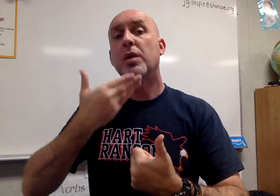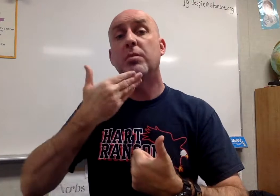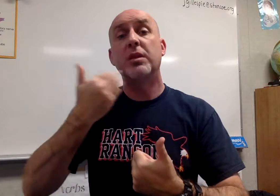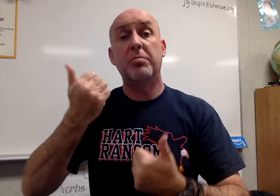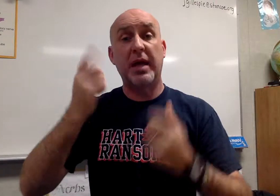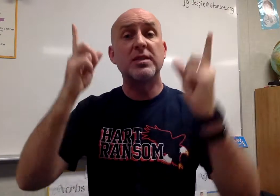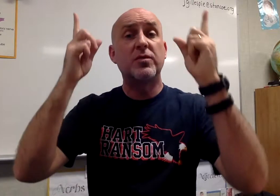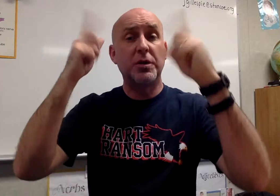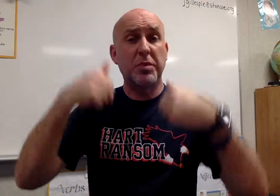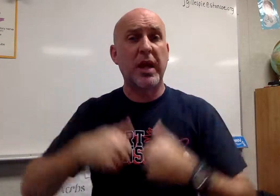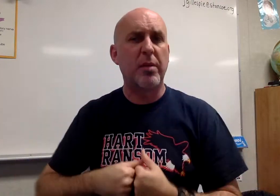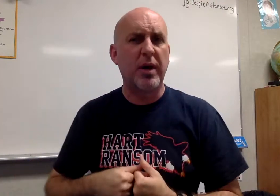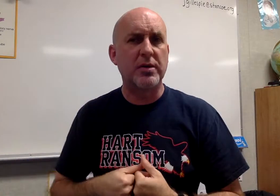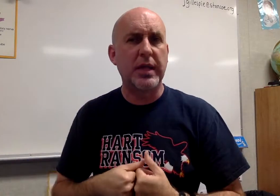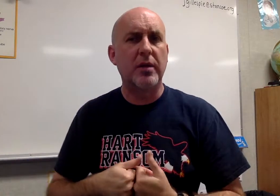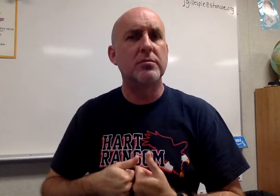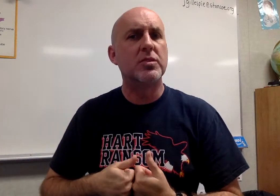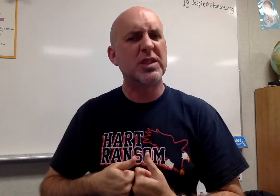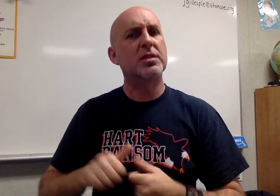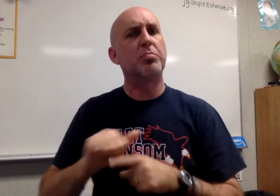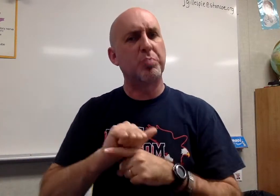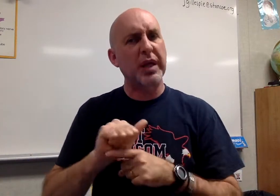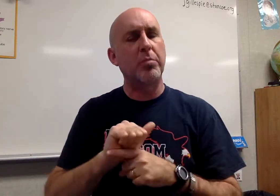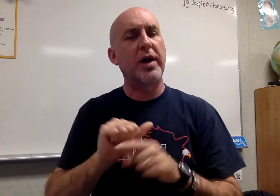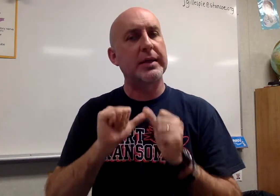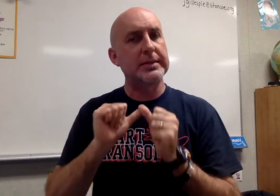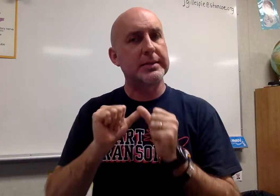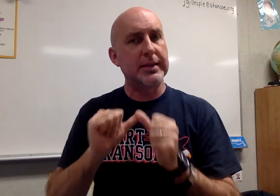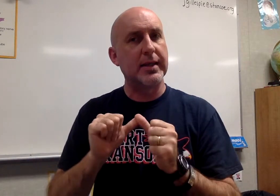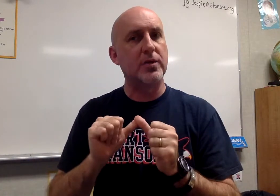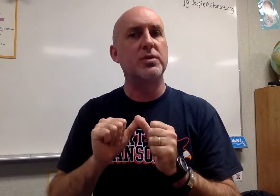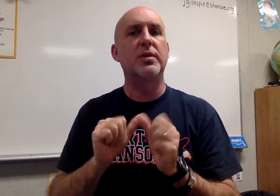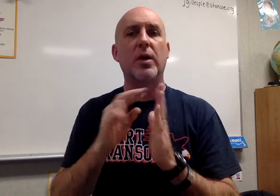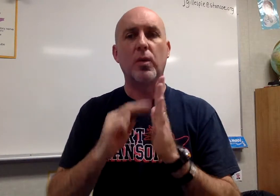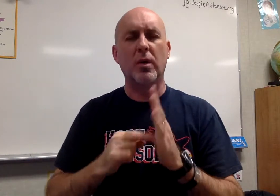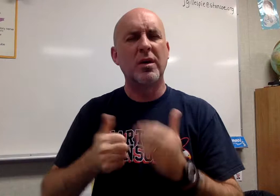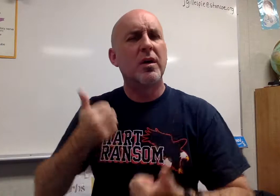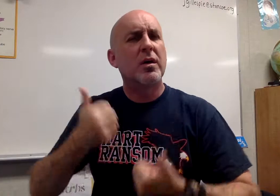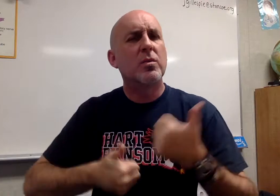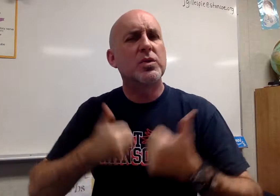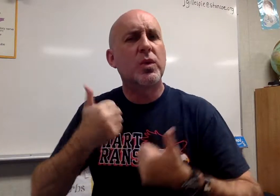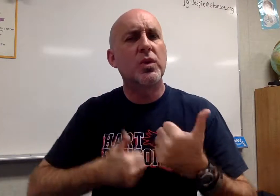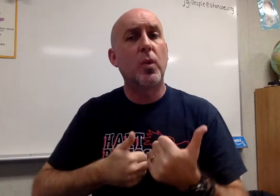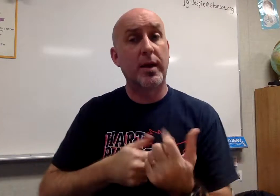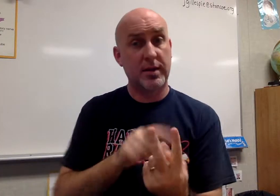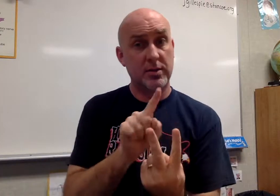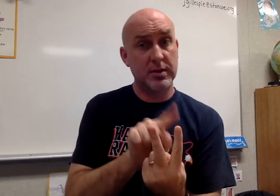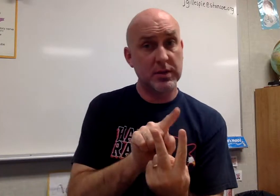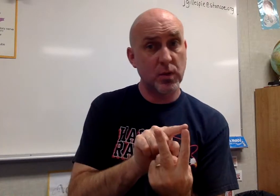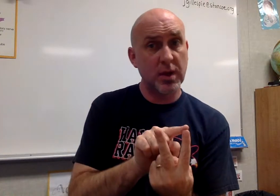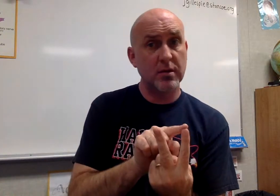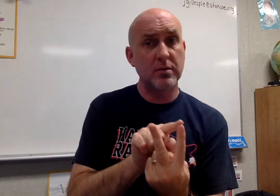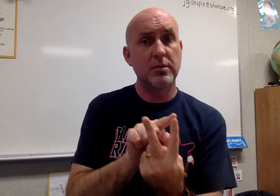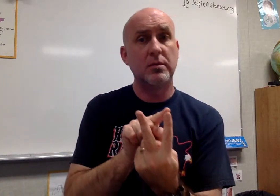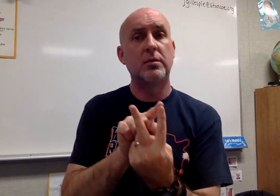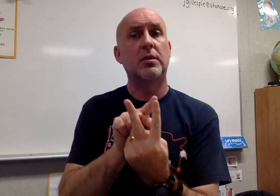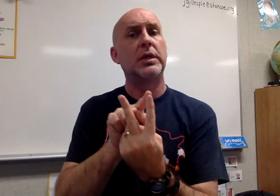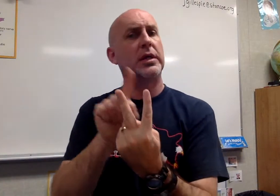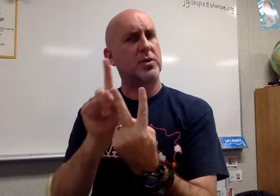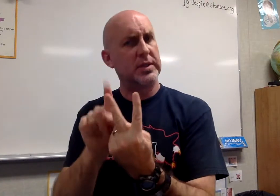Probably best for you to put eyebrows down, just to kind of practice and get used to that rule. Which one do you want? Here's this one. Here's this